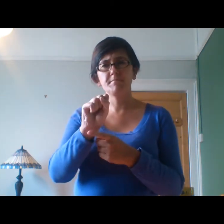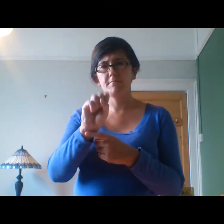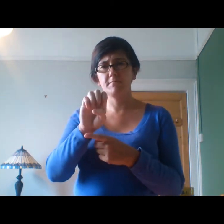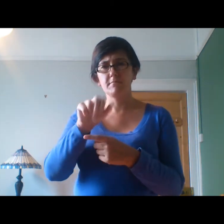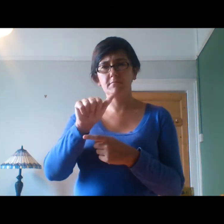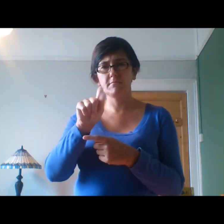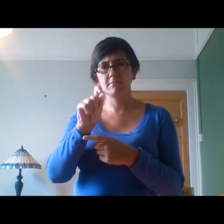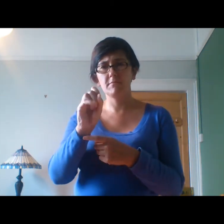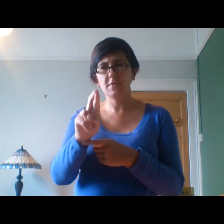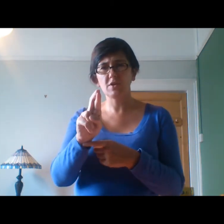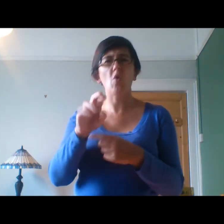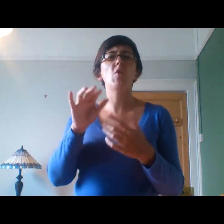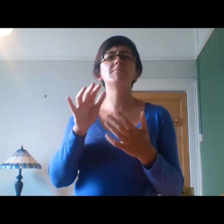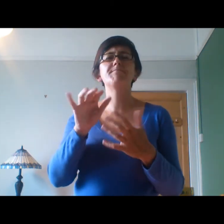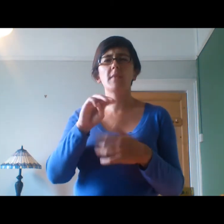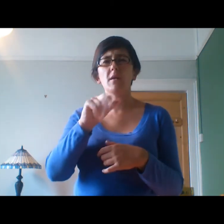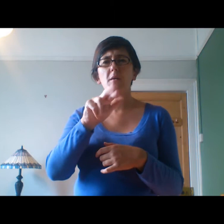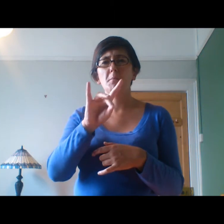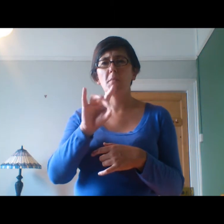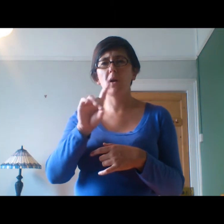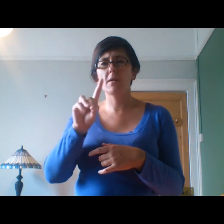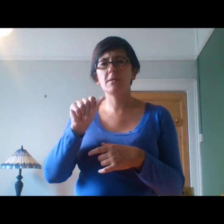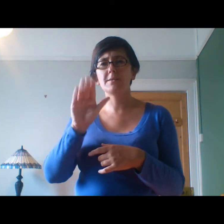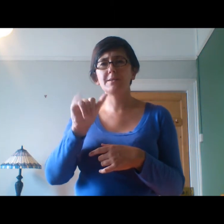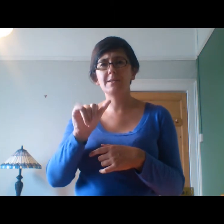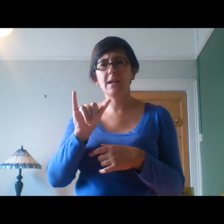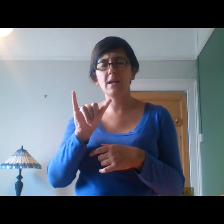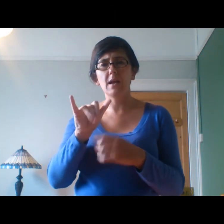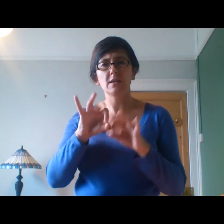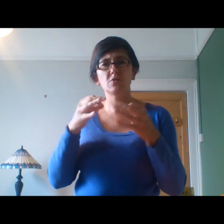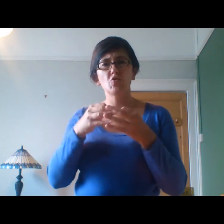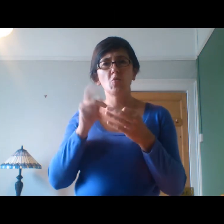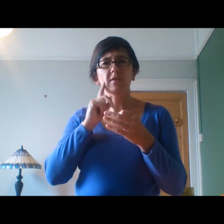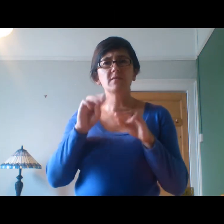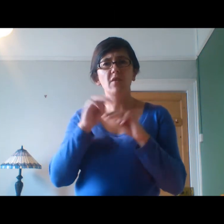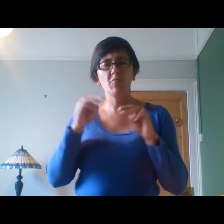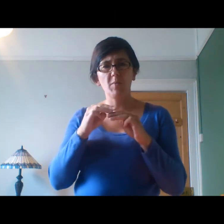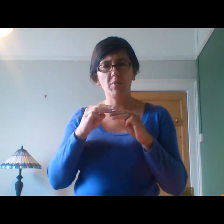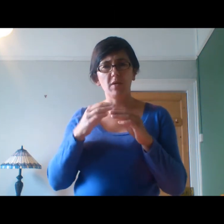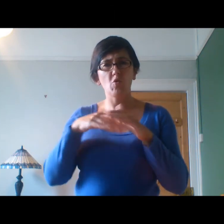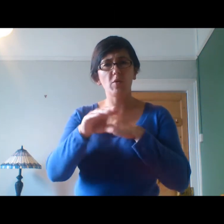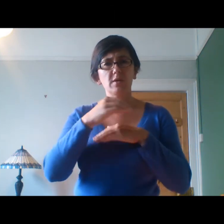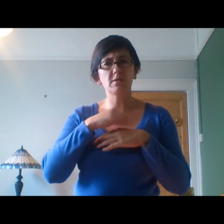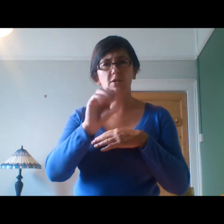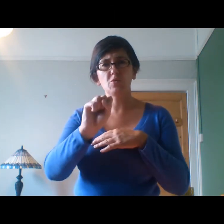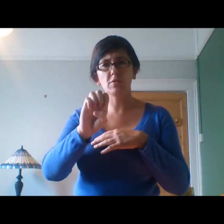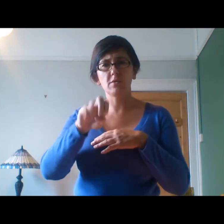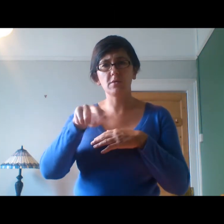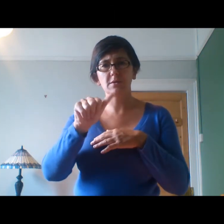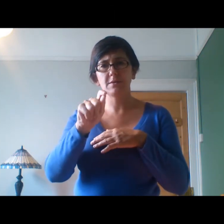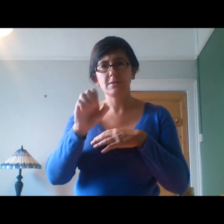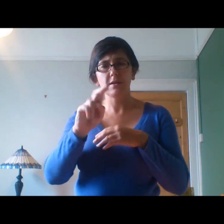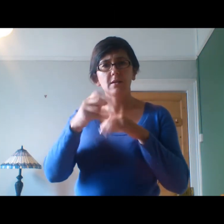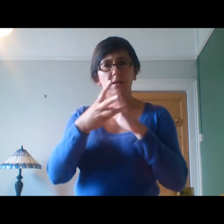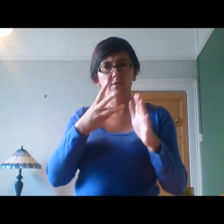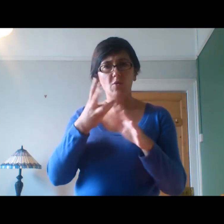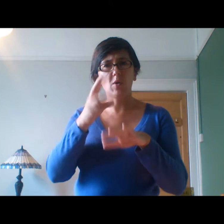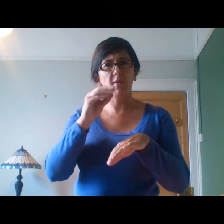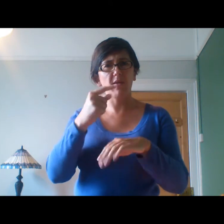Senator Mark Daly. There's a group of deaf people going into the Senate next week. They're going to be on the floor for the